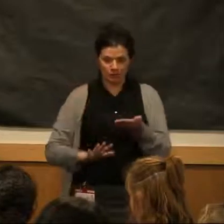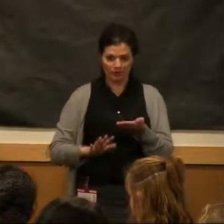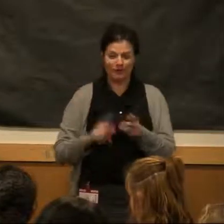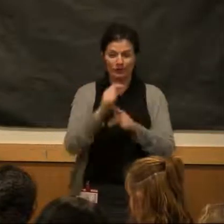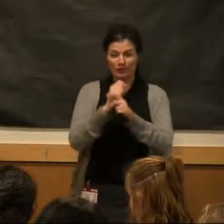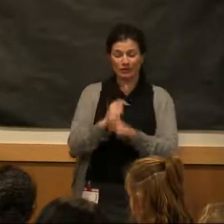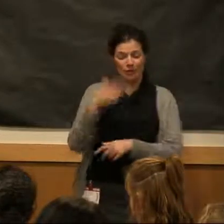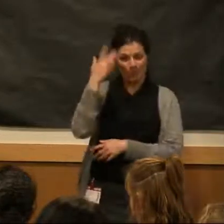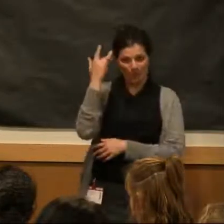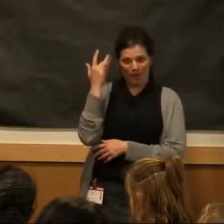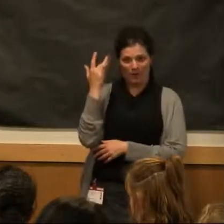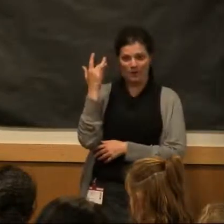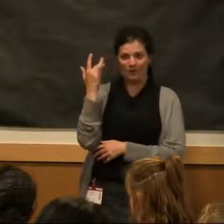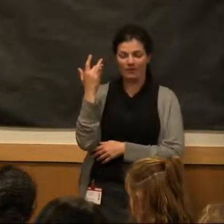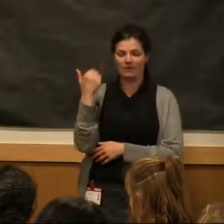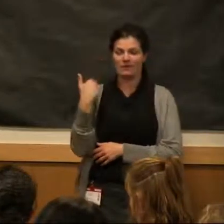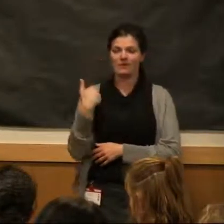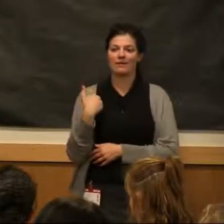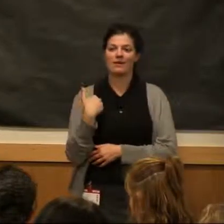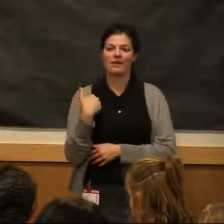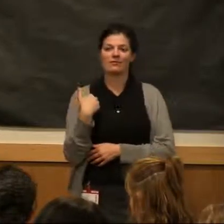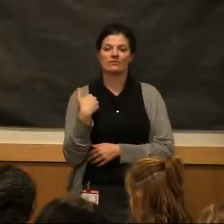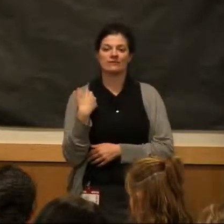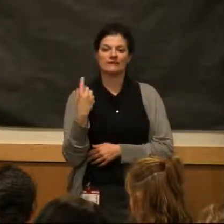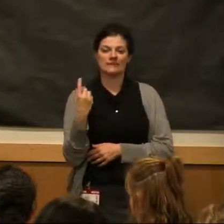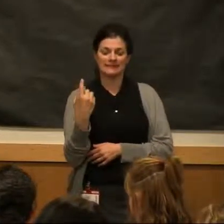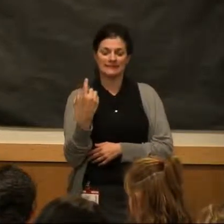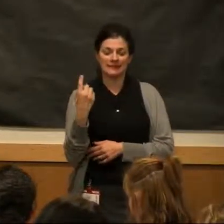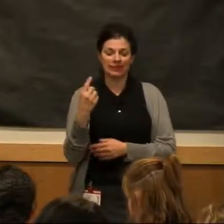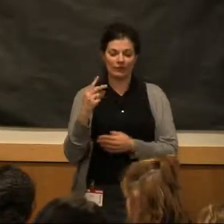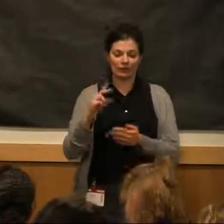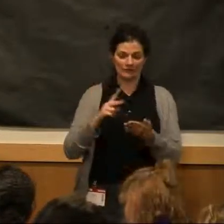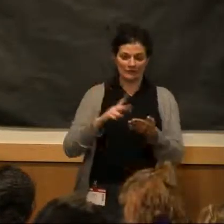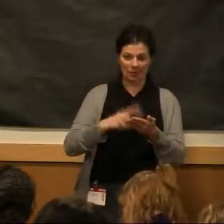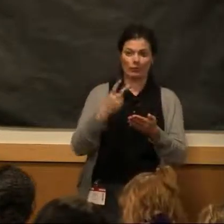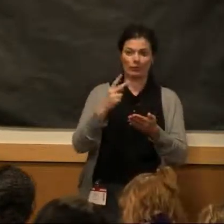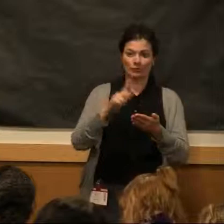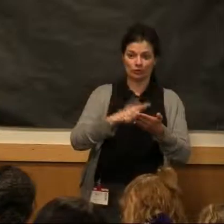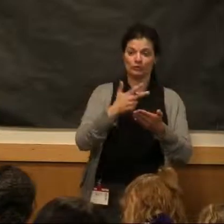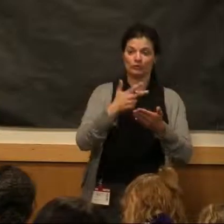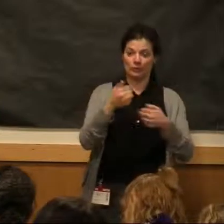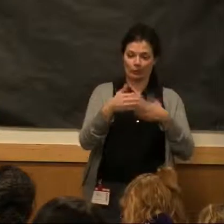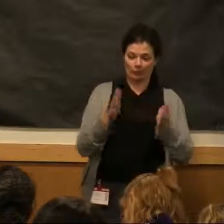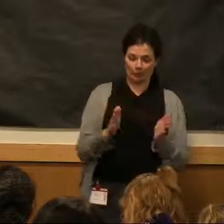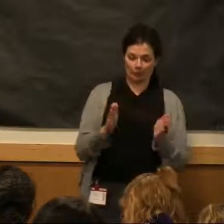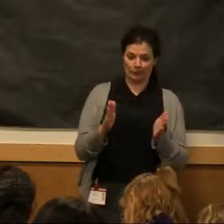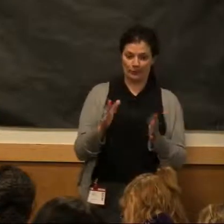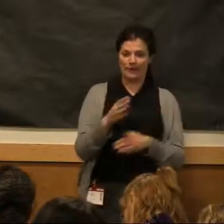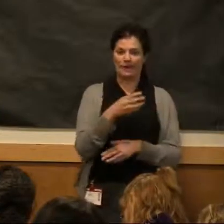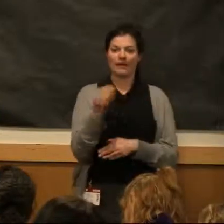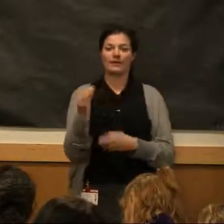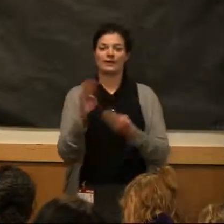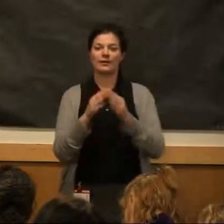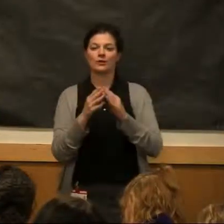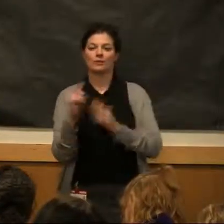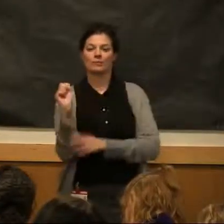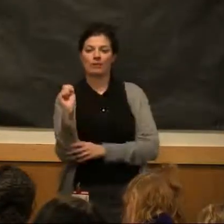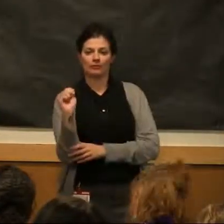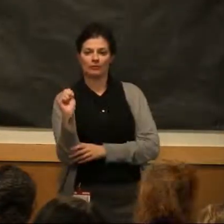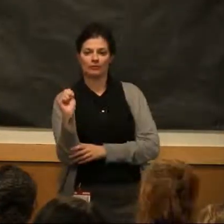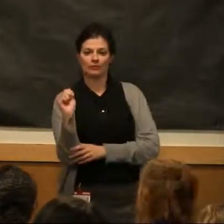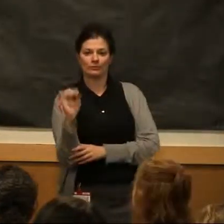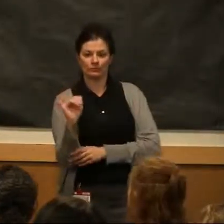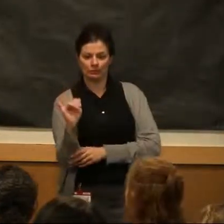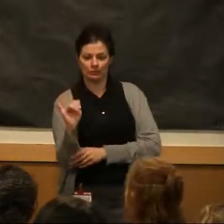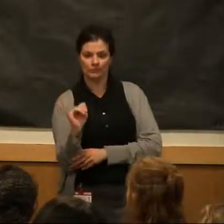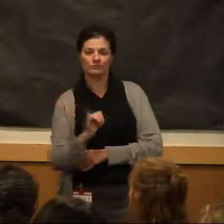that they have single, double, and triple rooms, and then community bathrooms within the corridor that